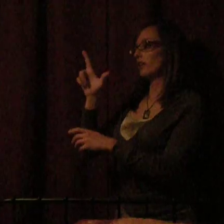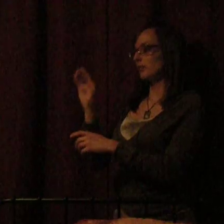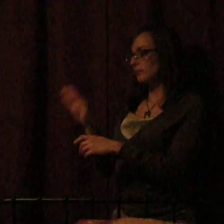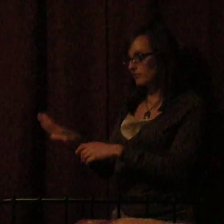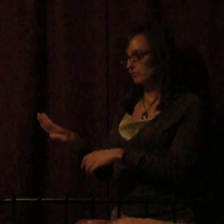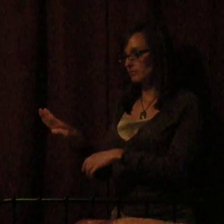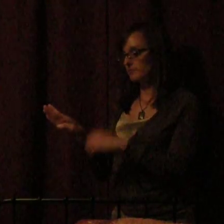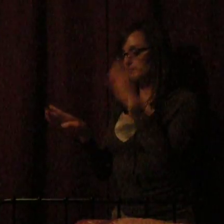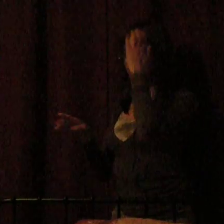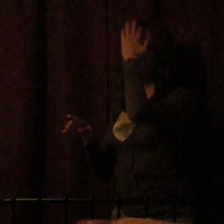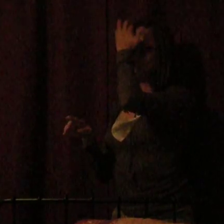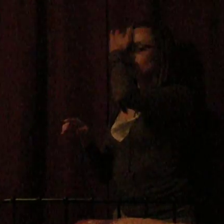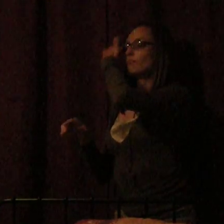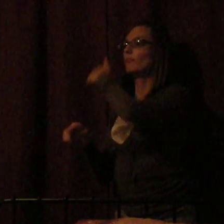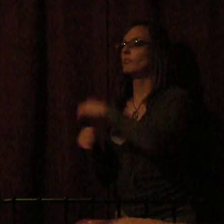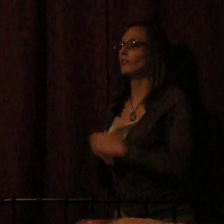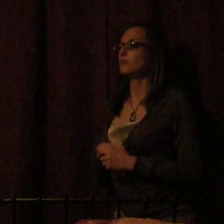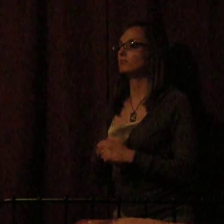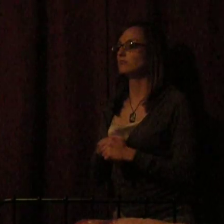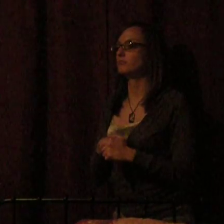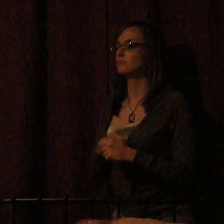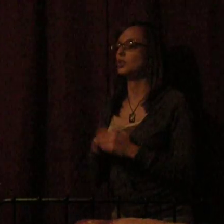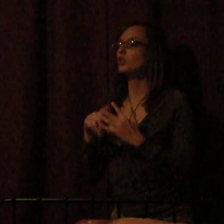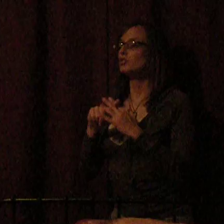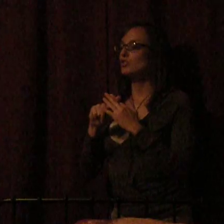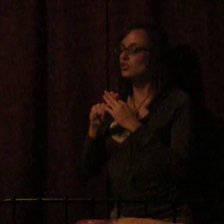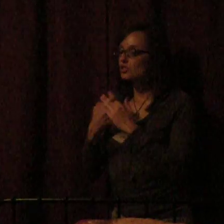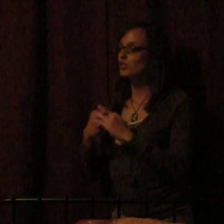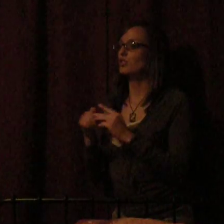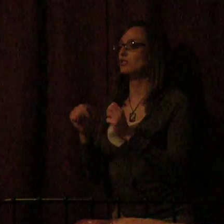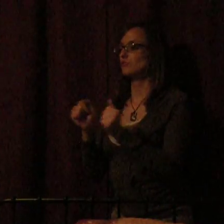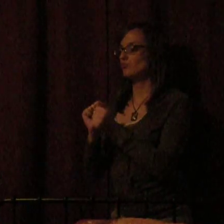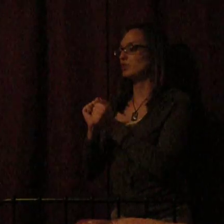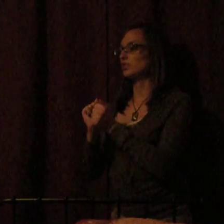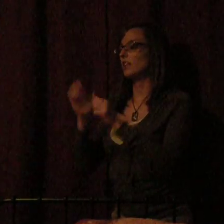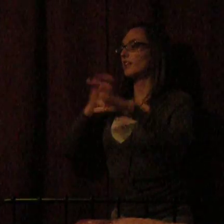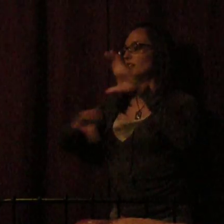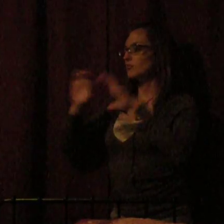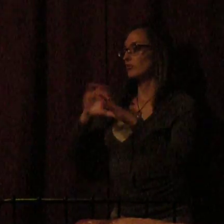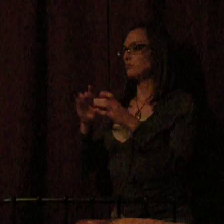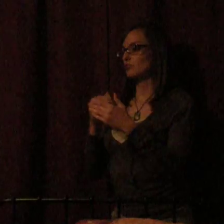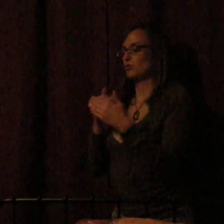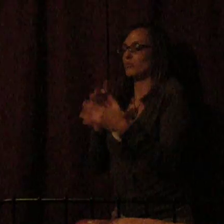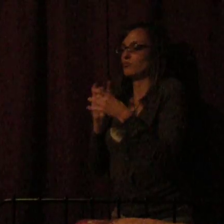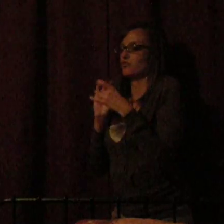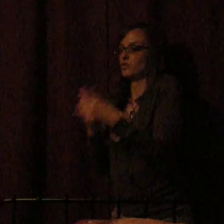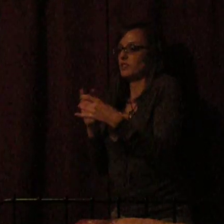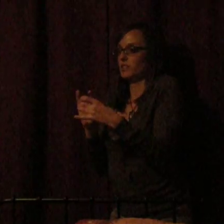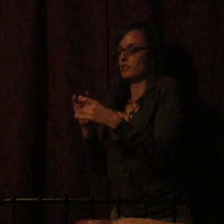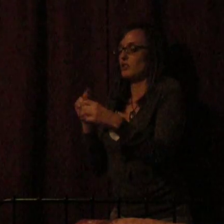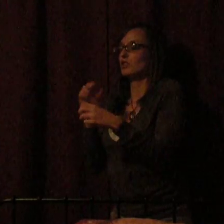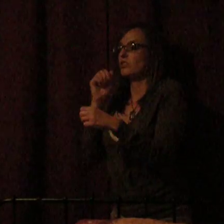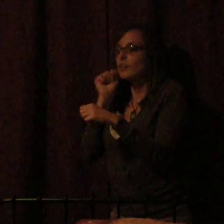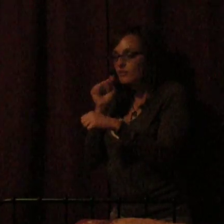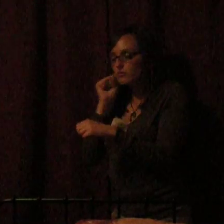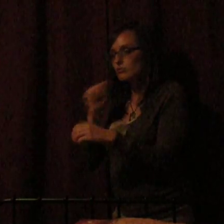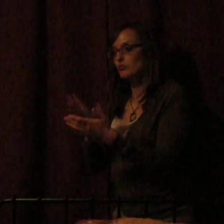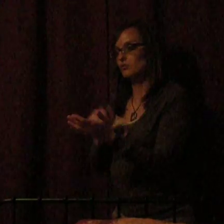We started with chemicals that are relatives of common or garden soaps. We kept the organic part of the molecule,